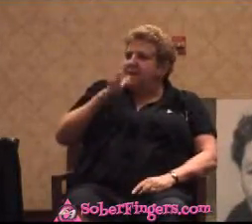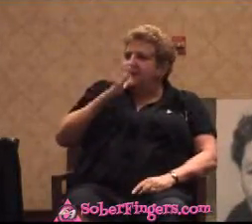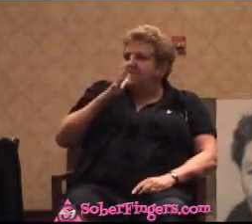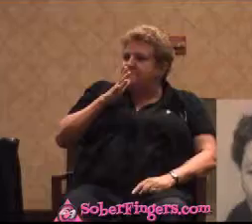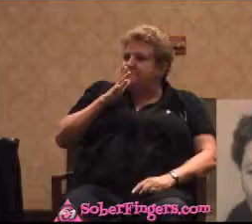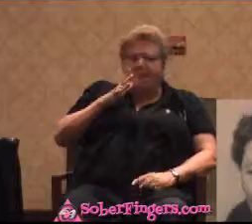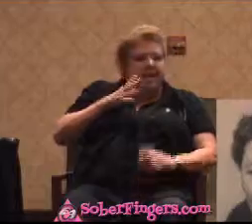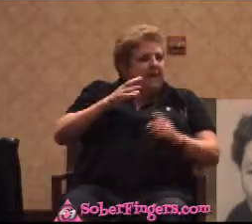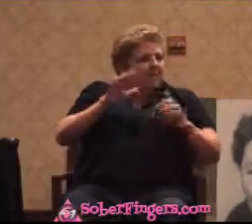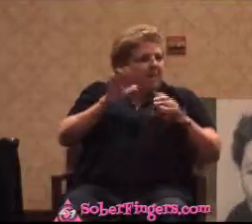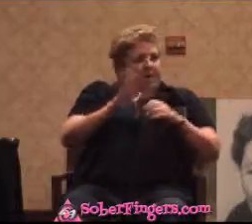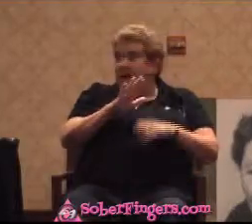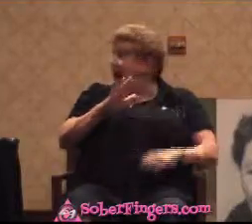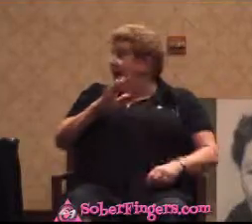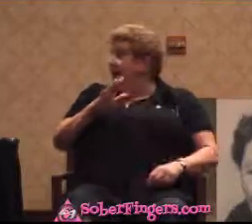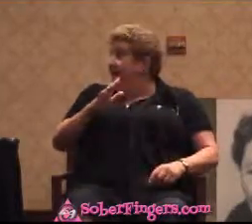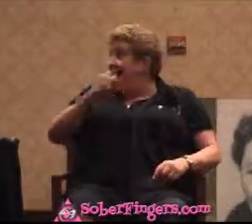me down, I'm going.